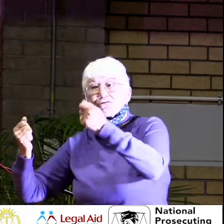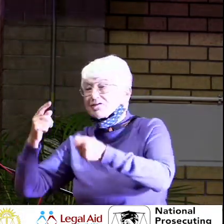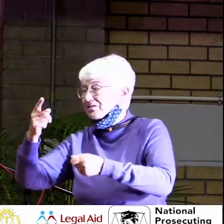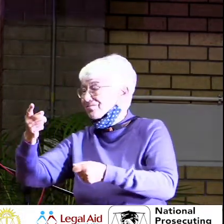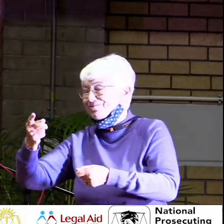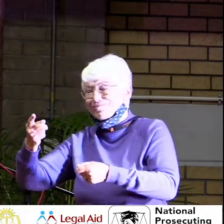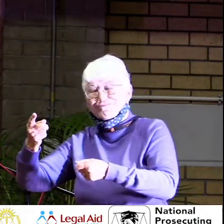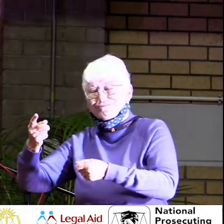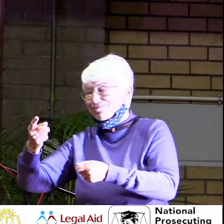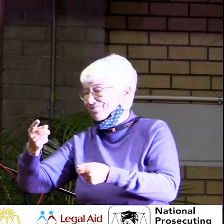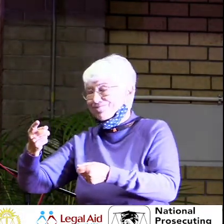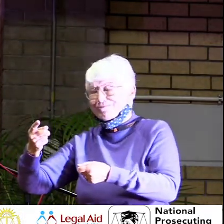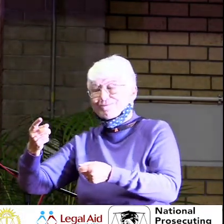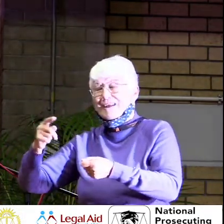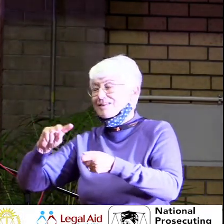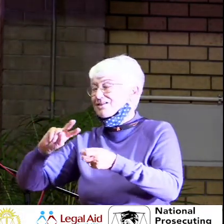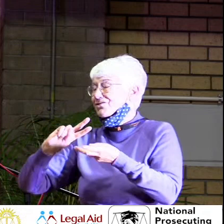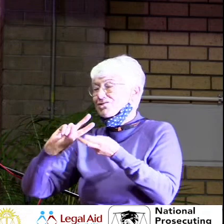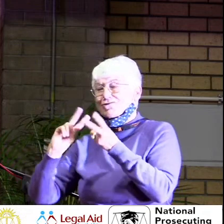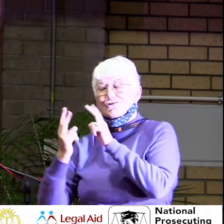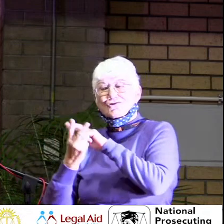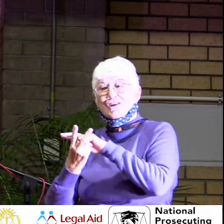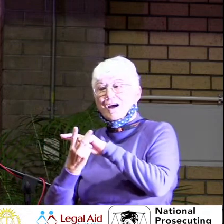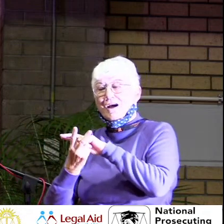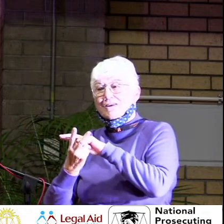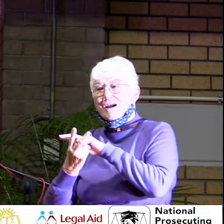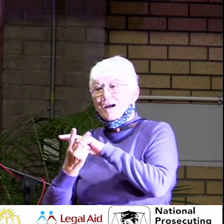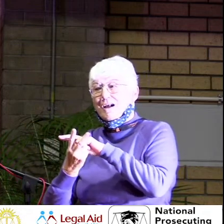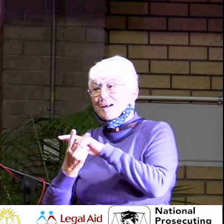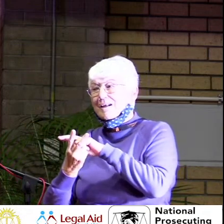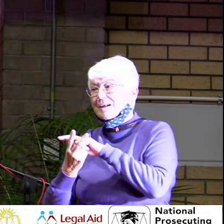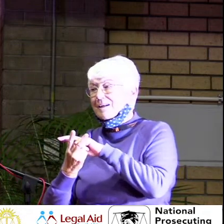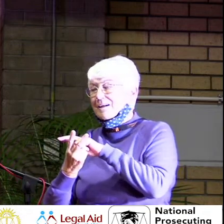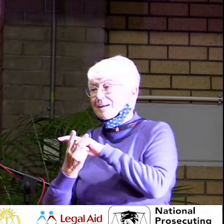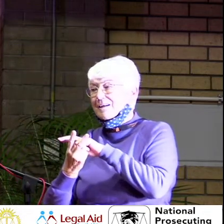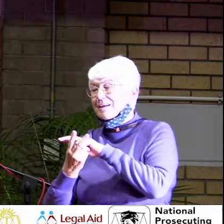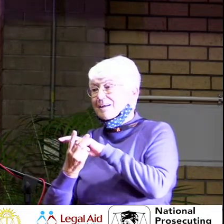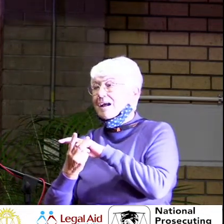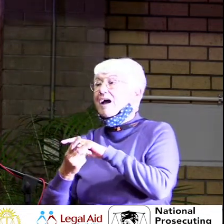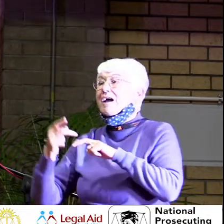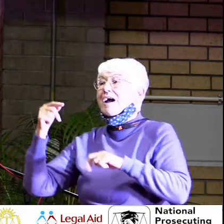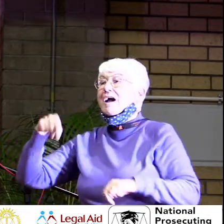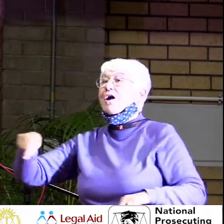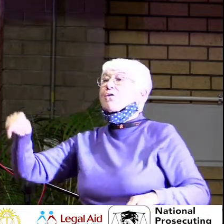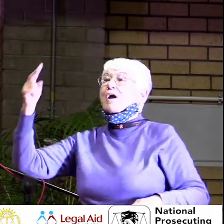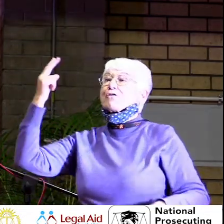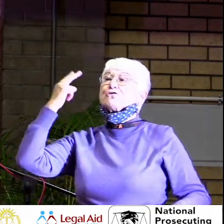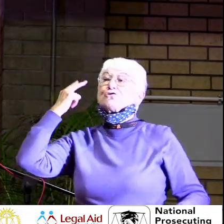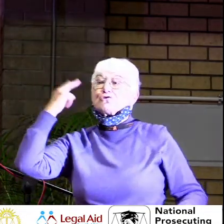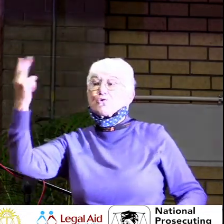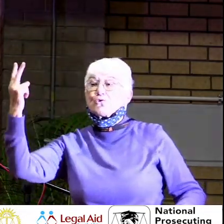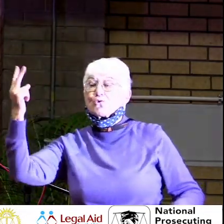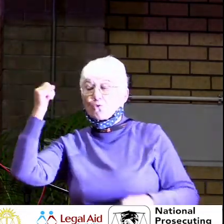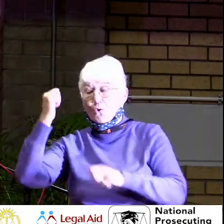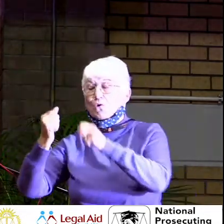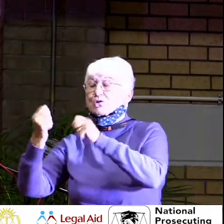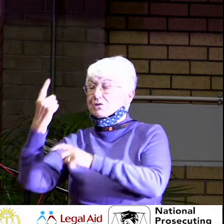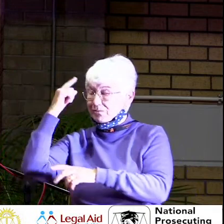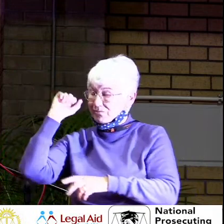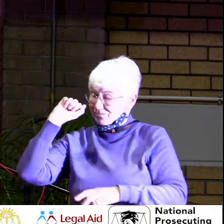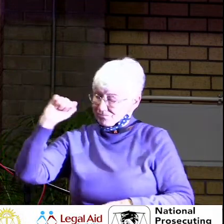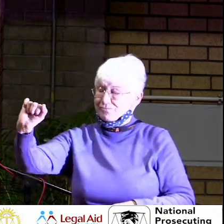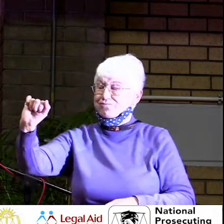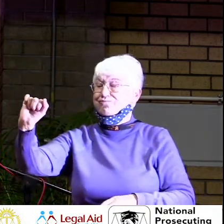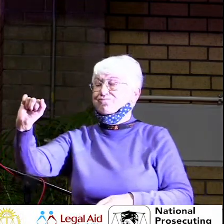2019. So we now have 2 courts running for the Delft community, criminal courts. But we